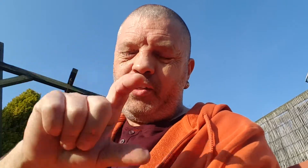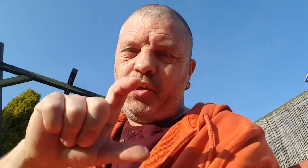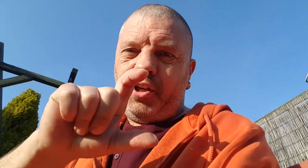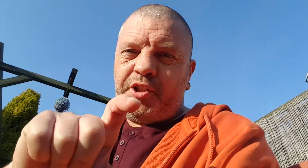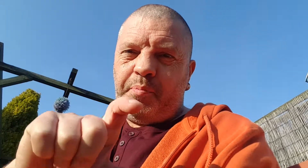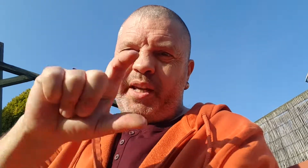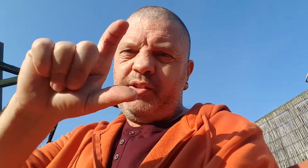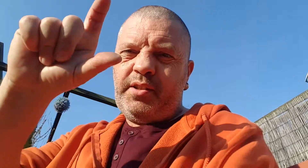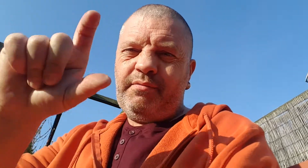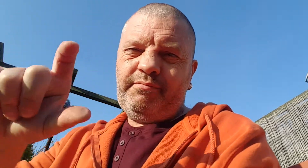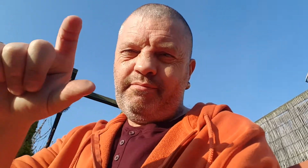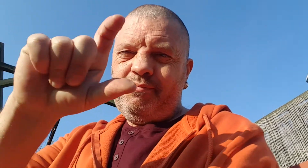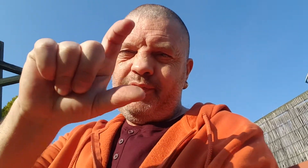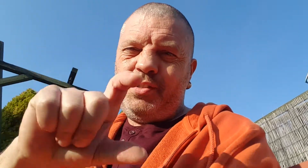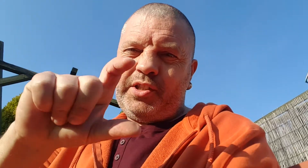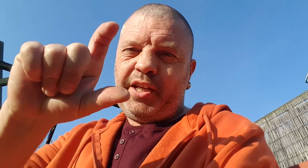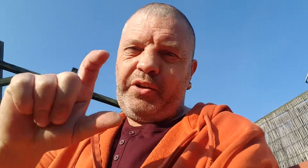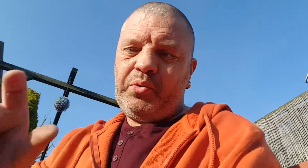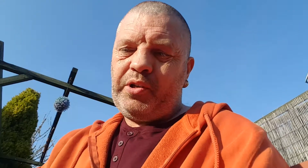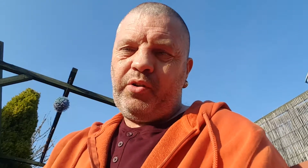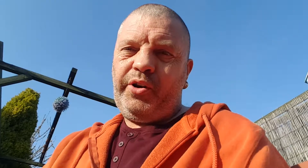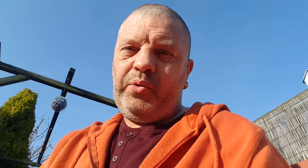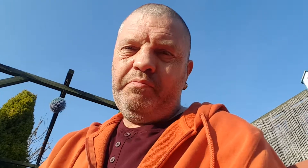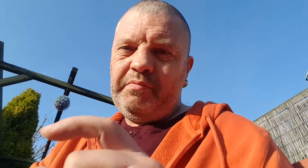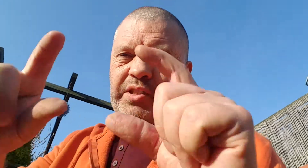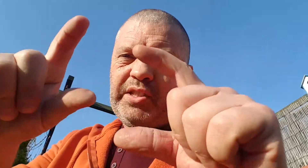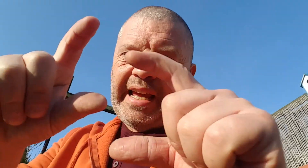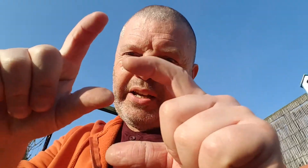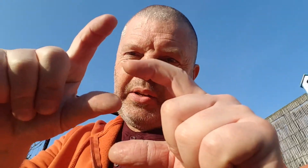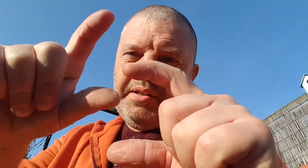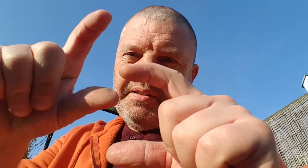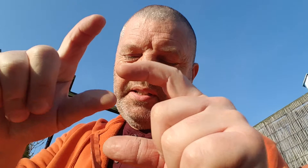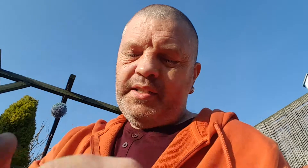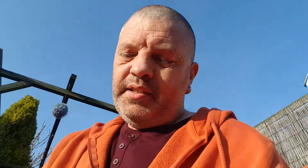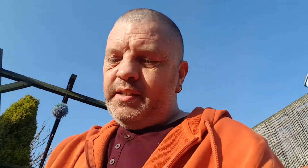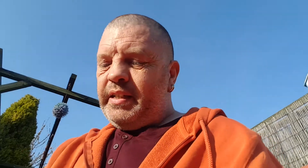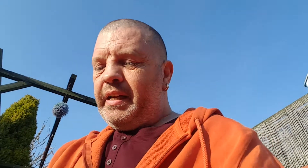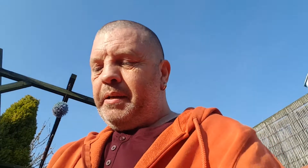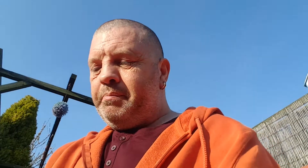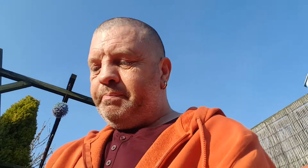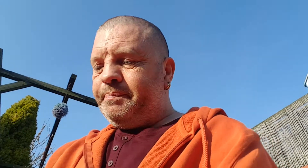a split single coil staggered.